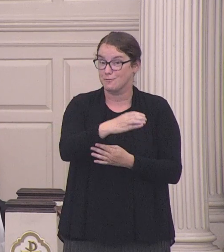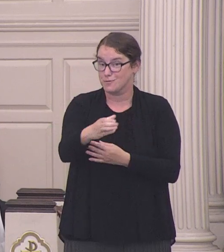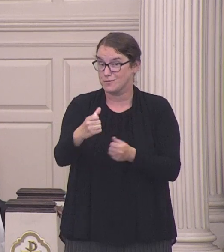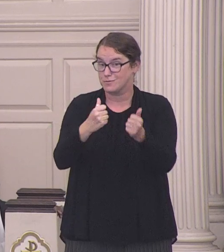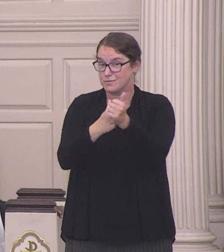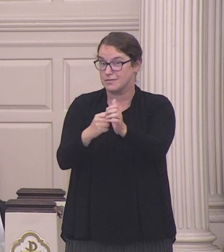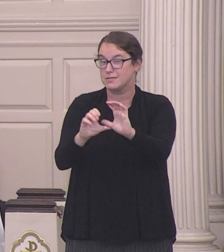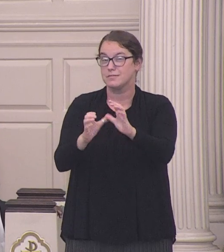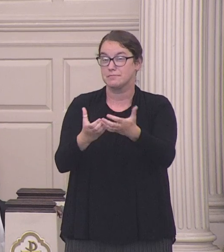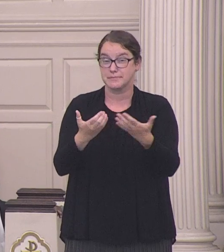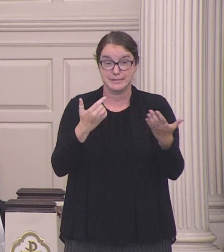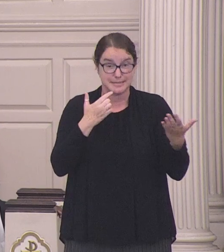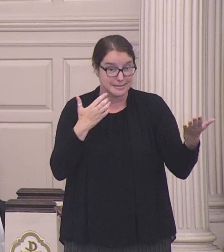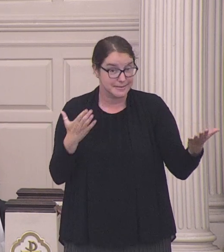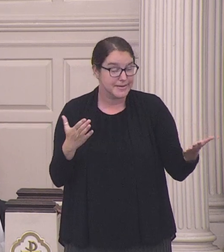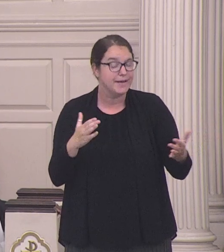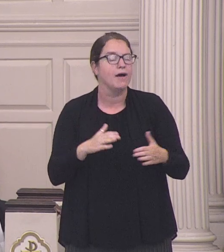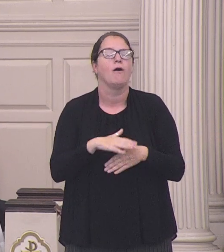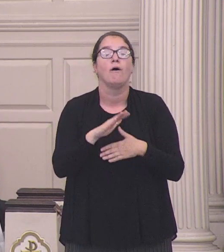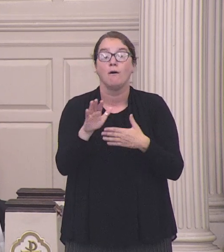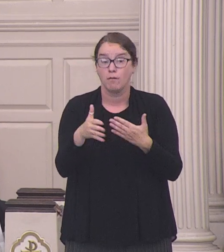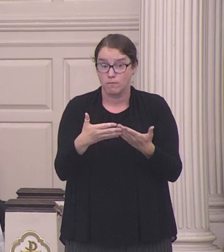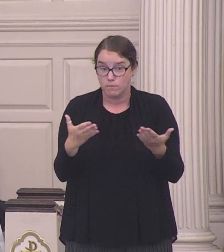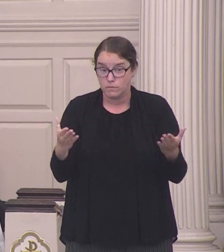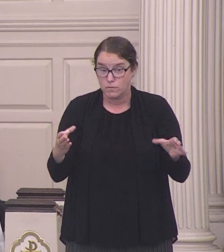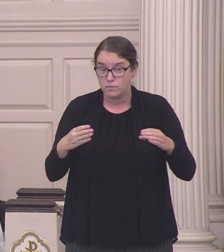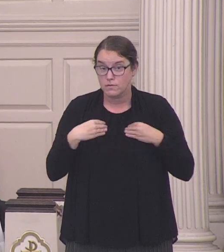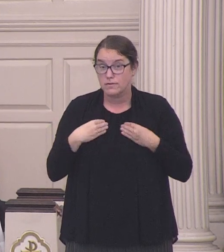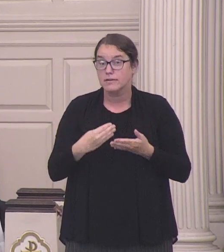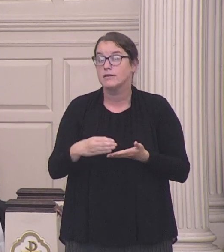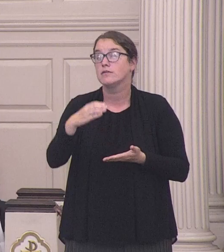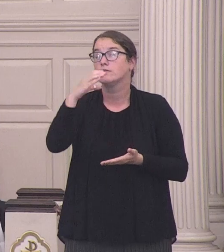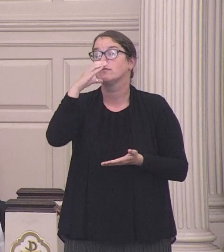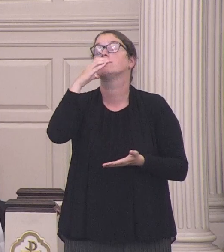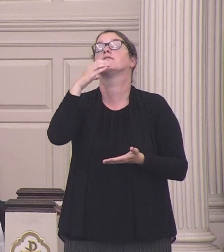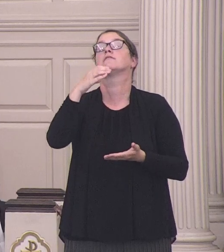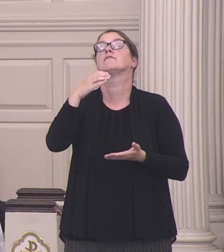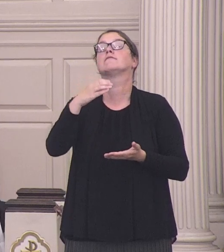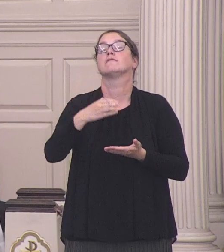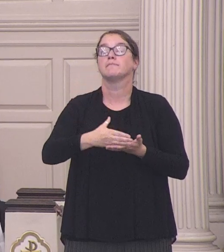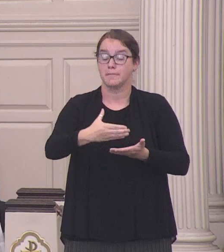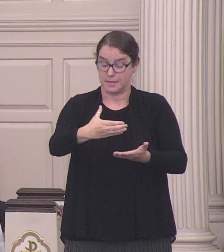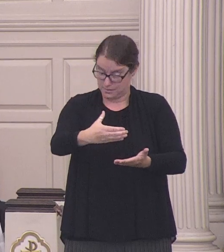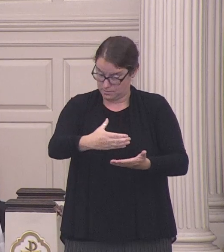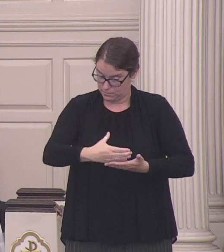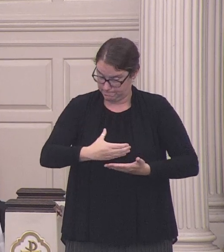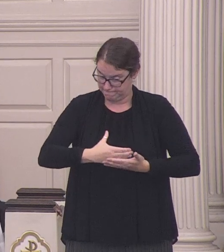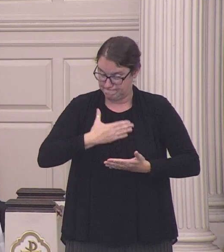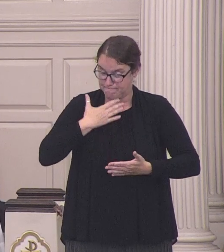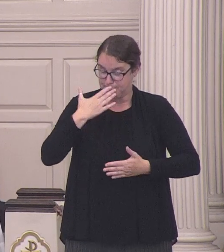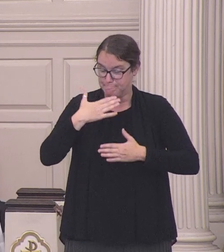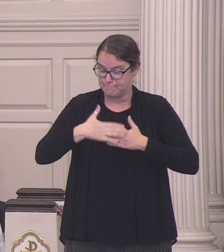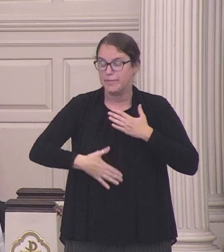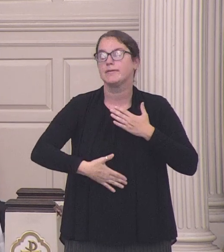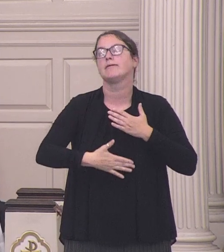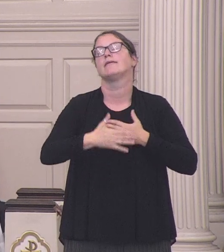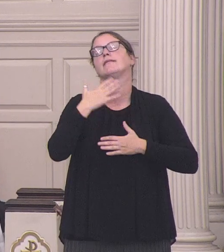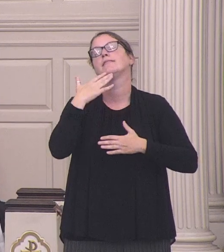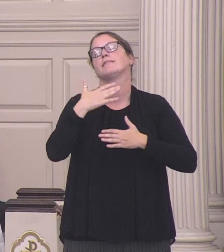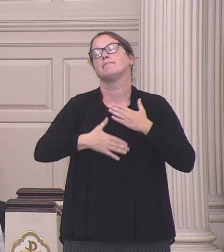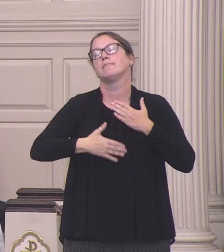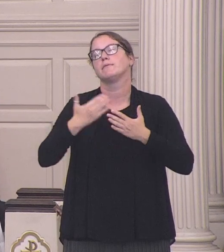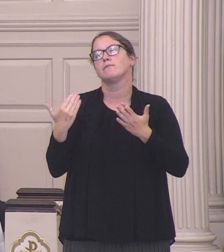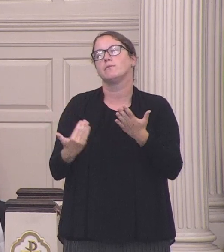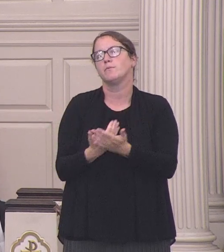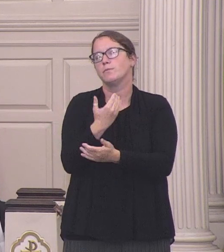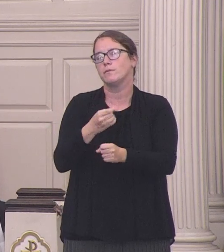disciples, saying, "Take this, all of you, and drink from it, for this is the chalice of my blood,